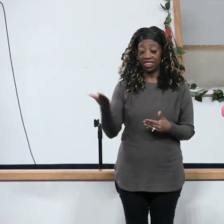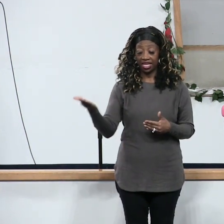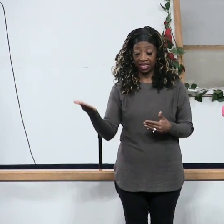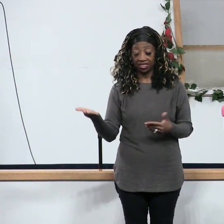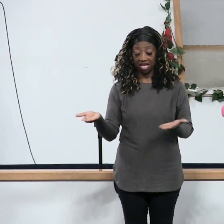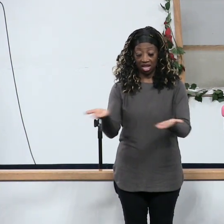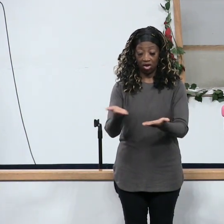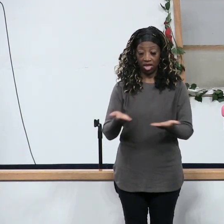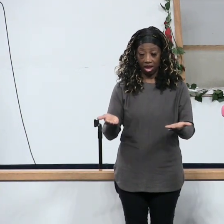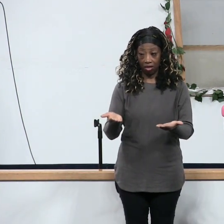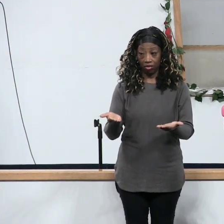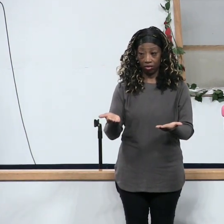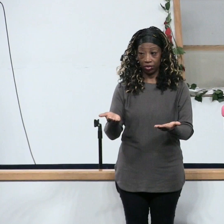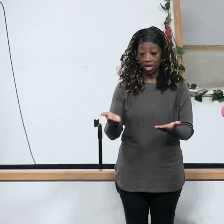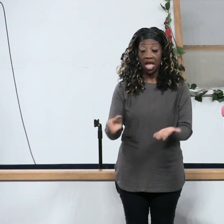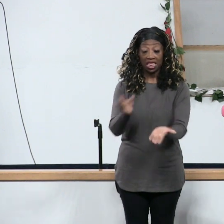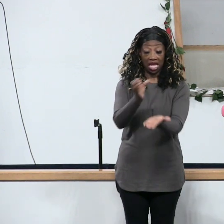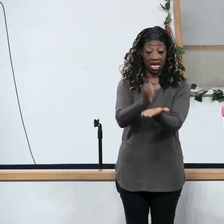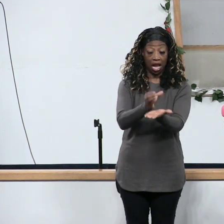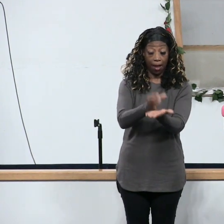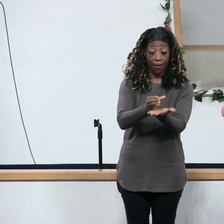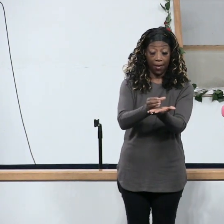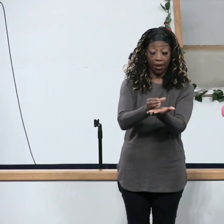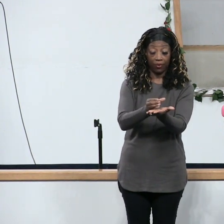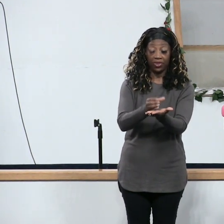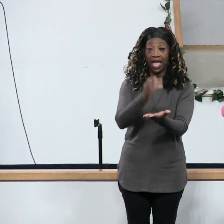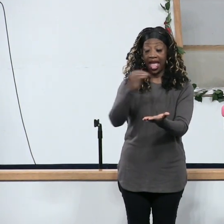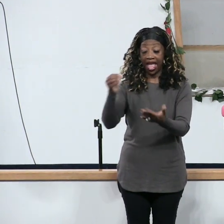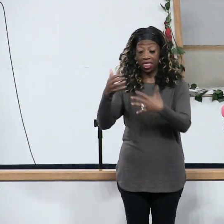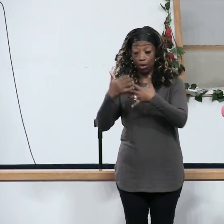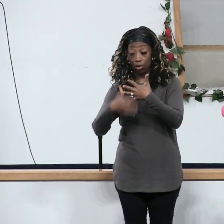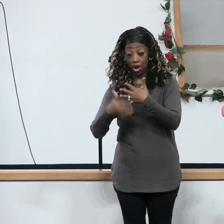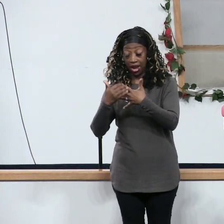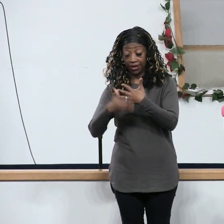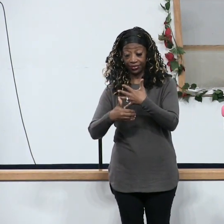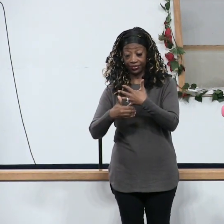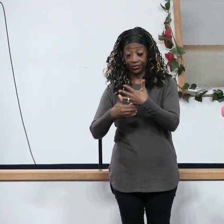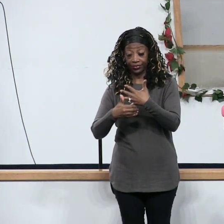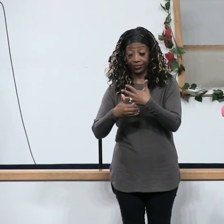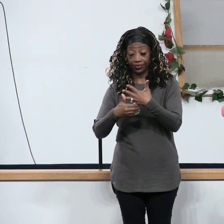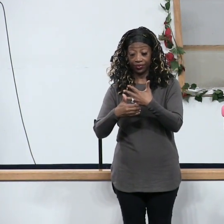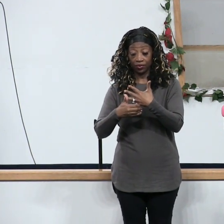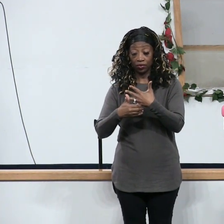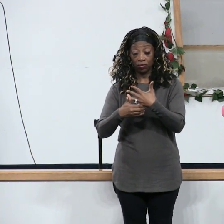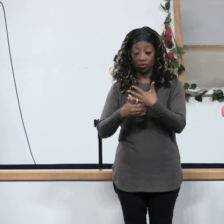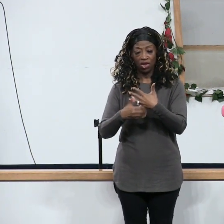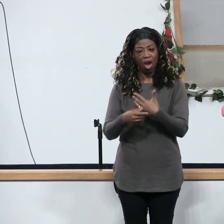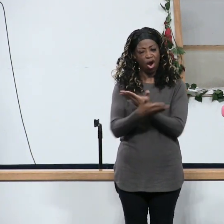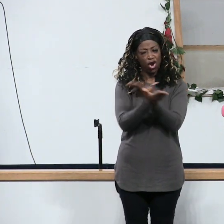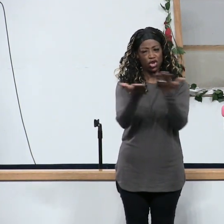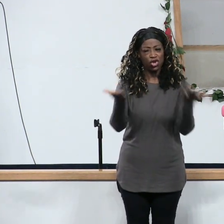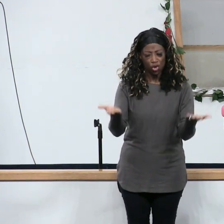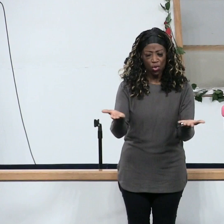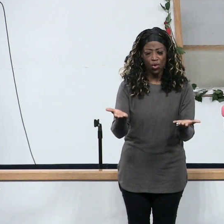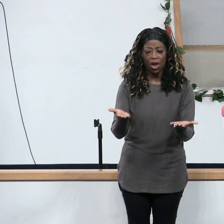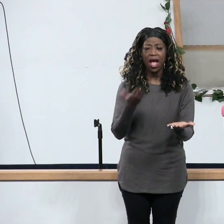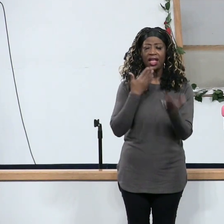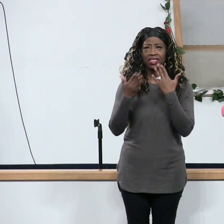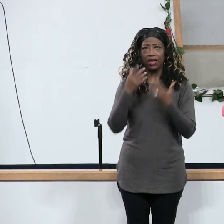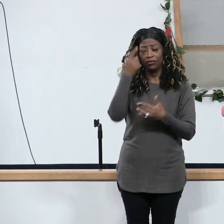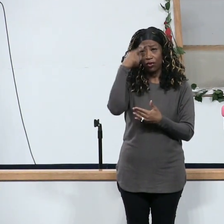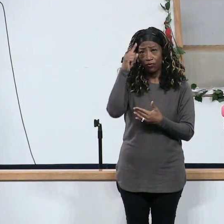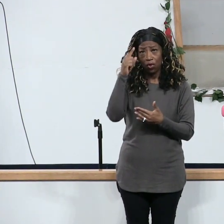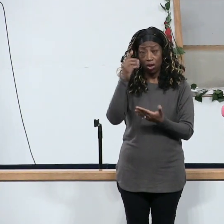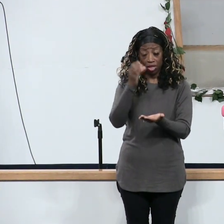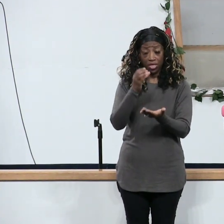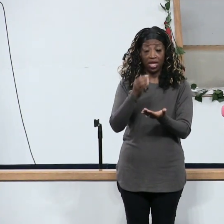there. The cup and the bread. Are you thankful for the physical